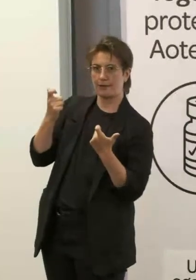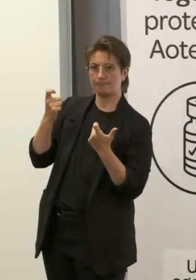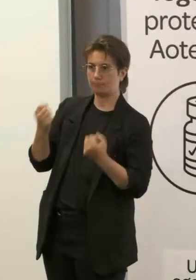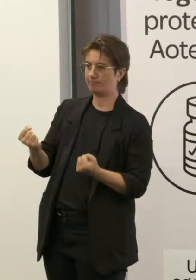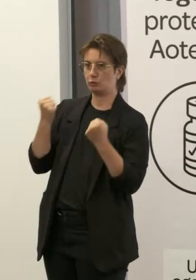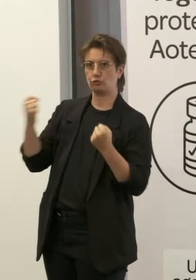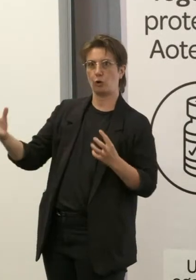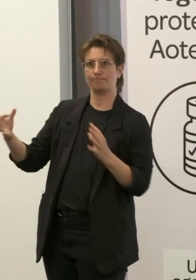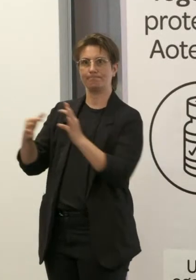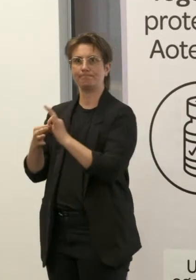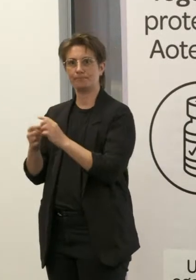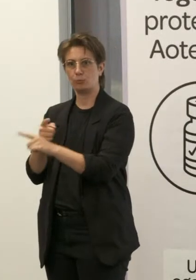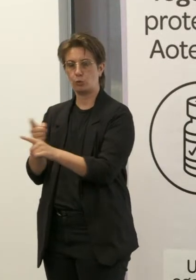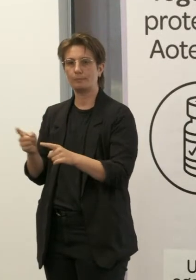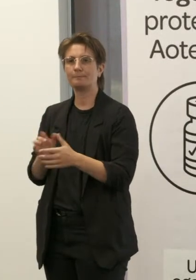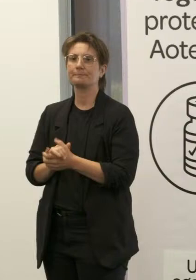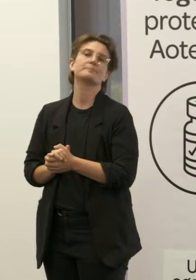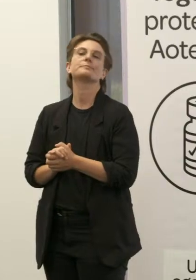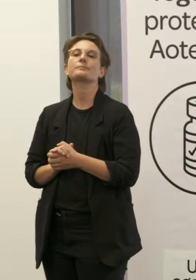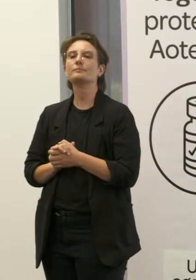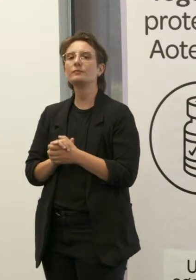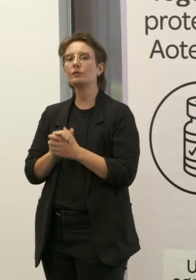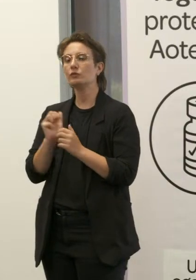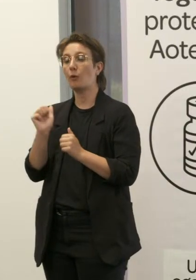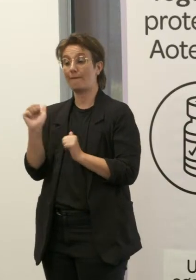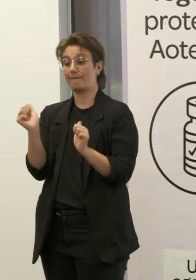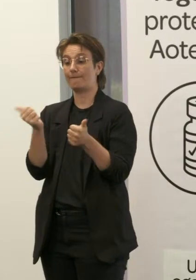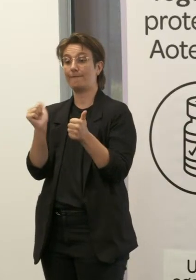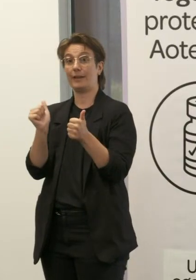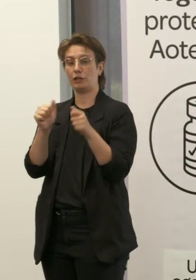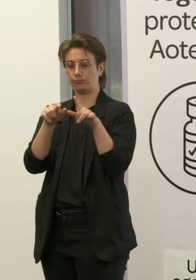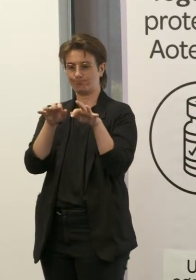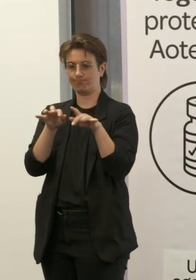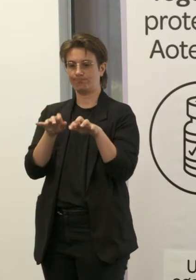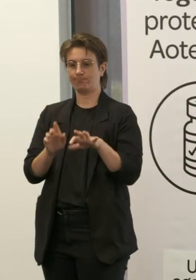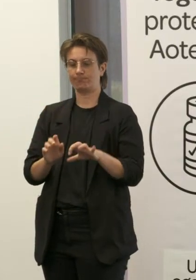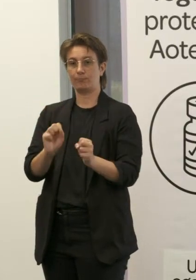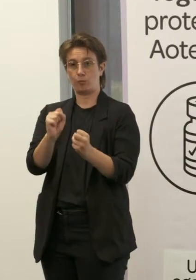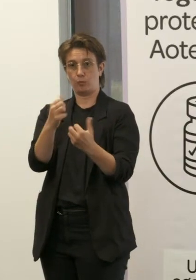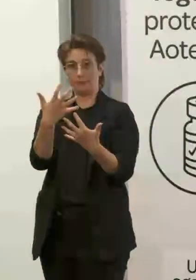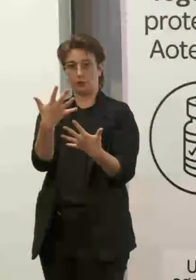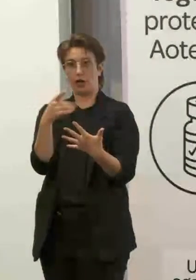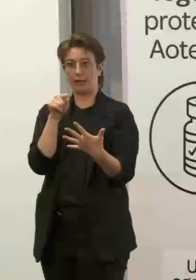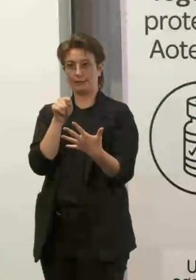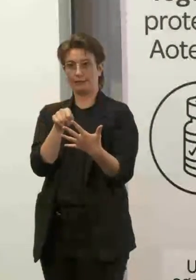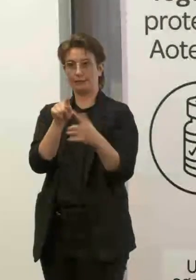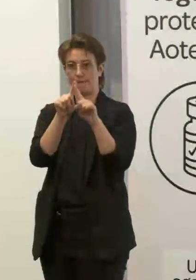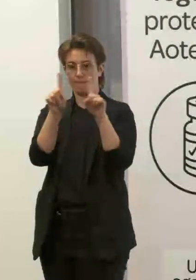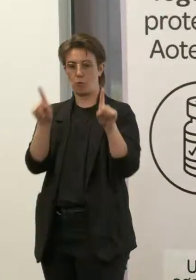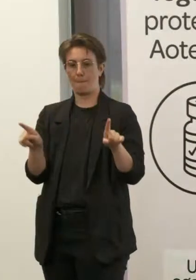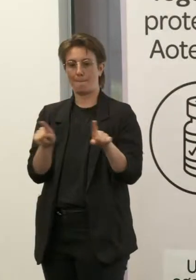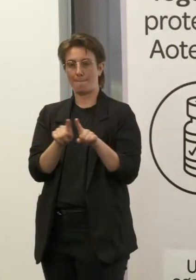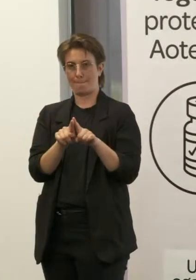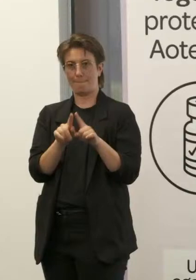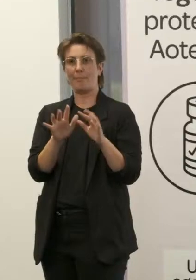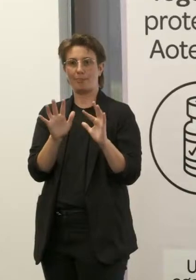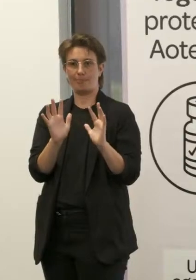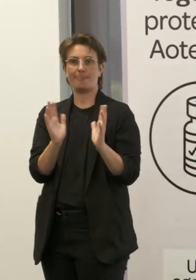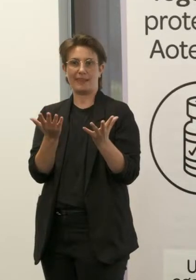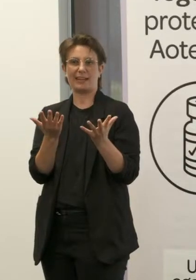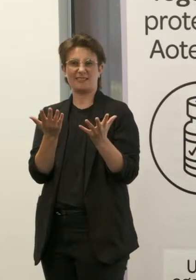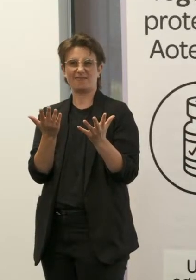registration online, they will identify who their close contacts might be for contact tracing purposes. Of course, we would imagine that most people will be